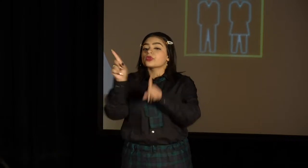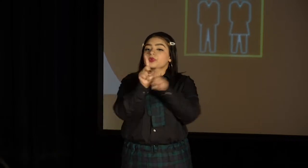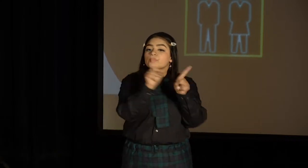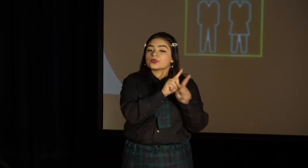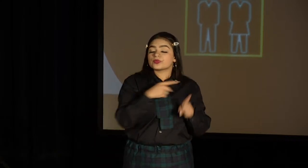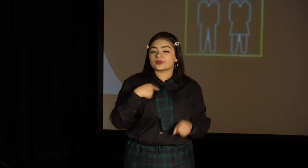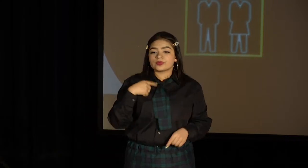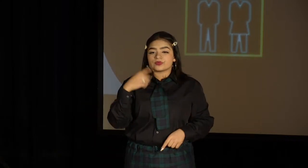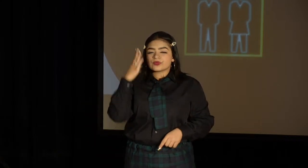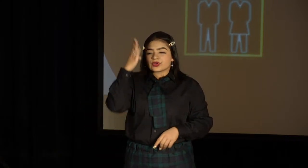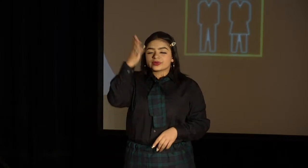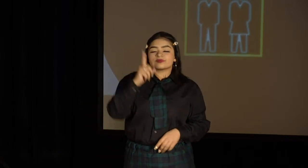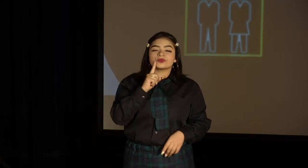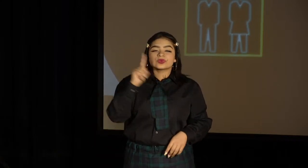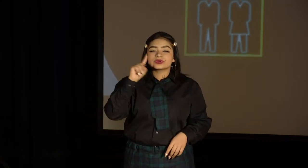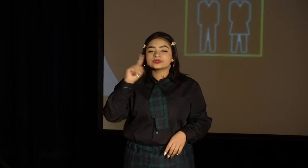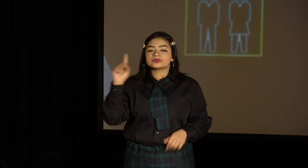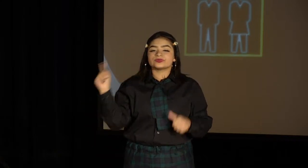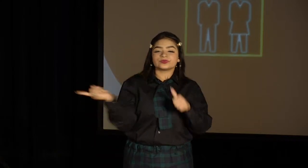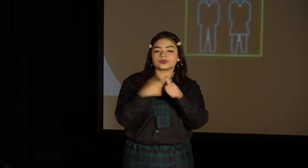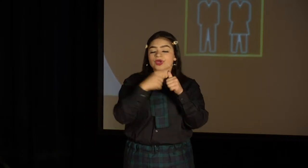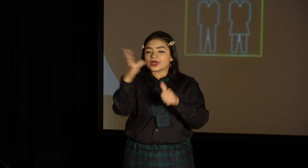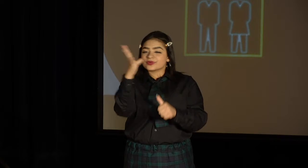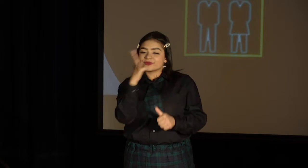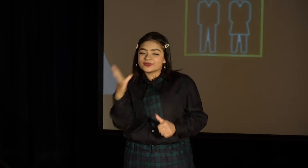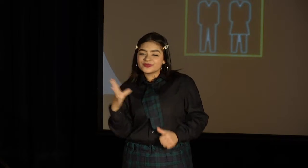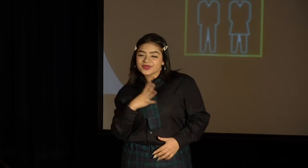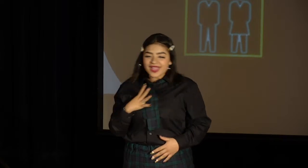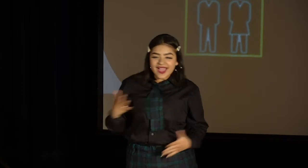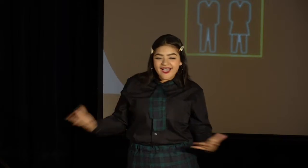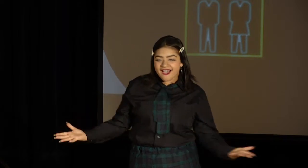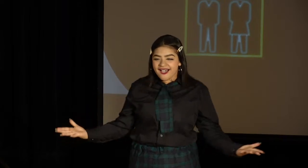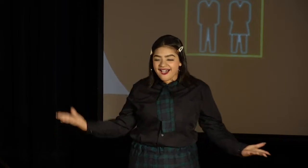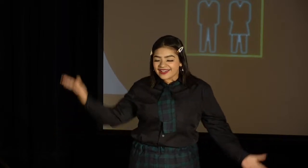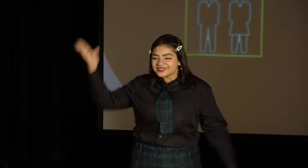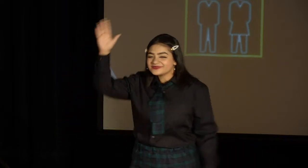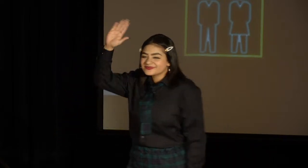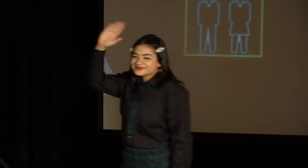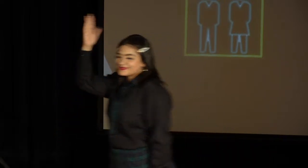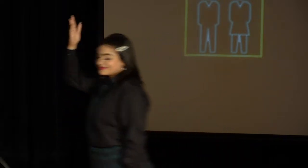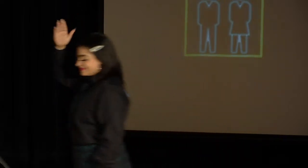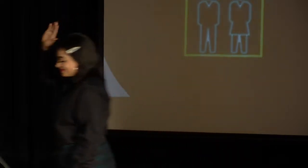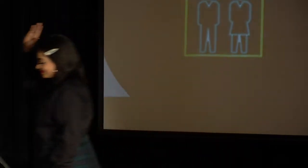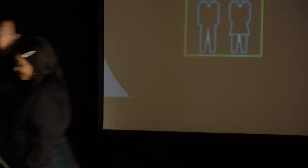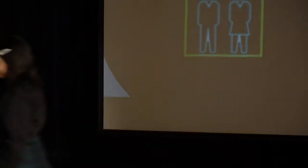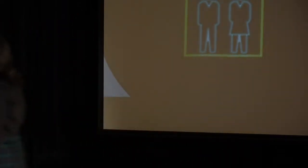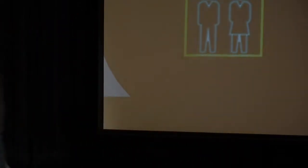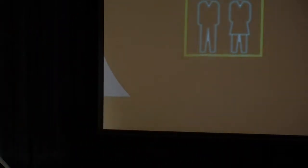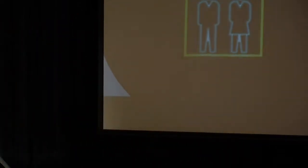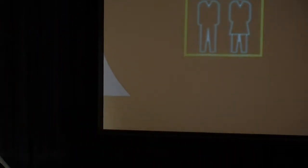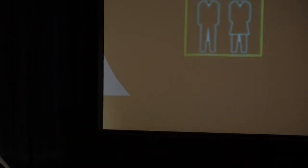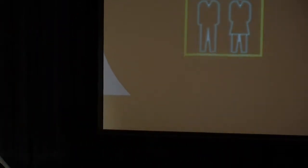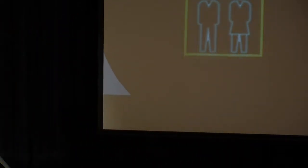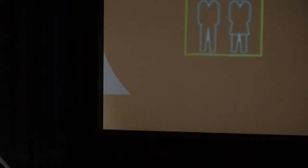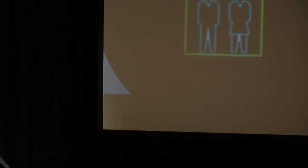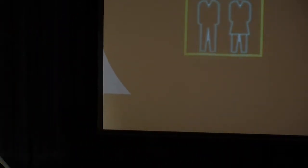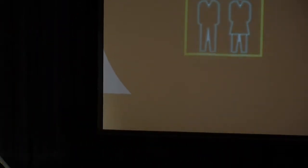I'm the homecoming queen and also the first future Deaf Miss America. Waves